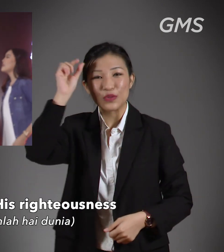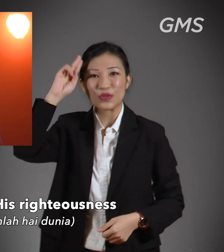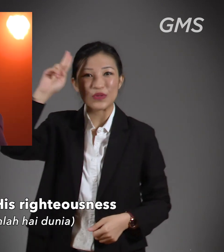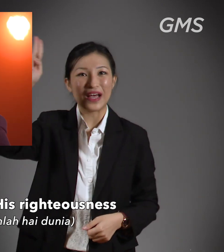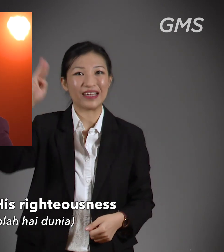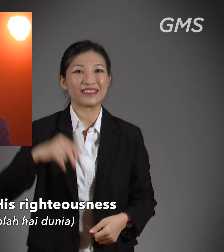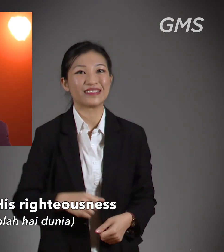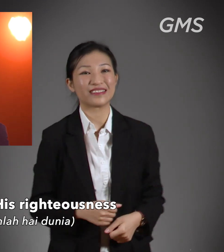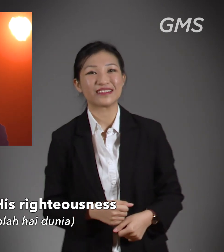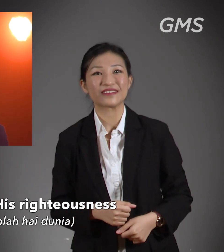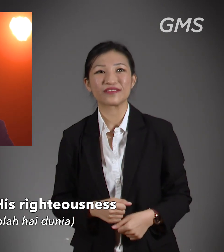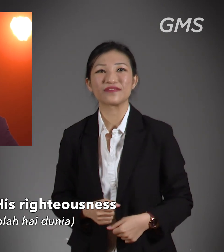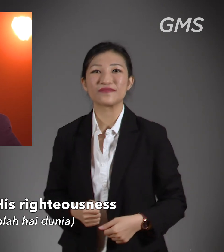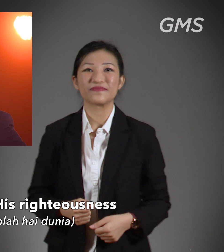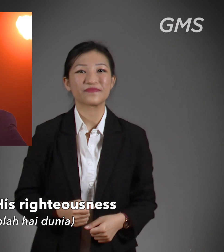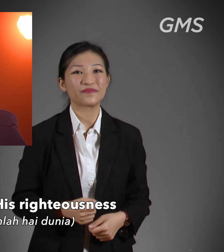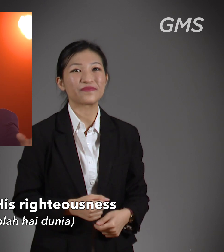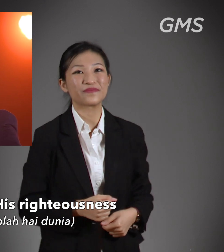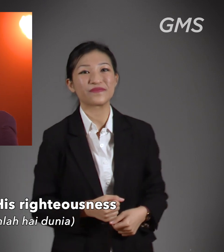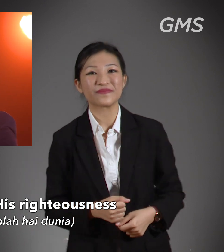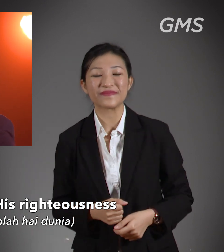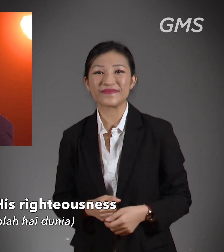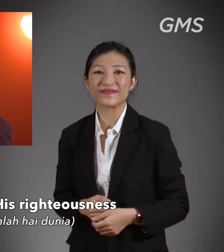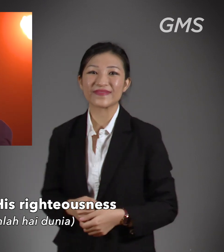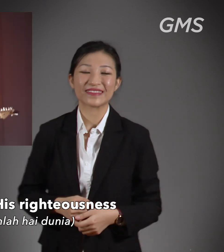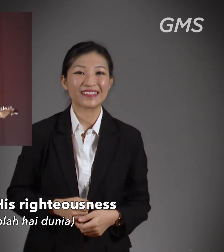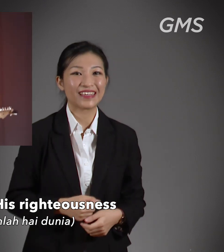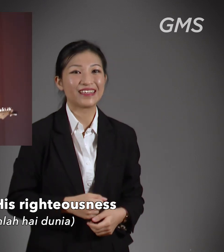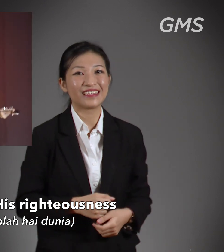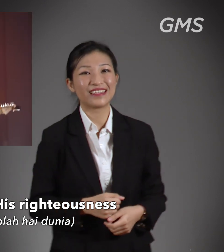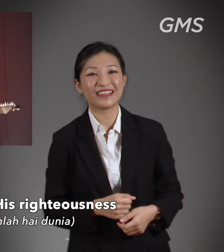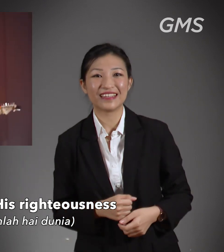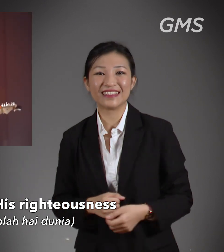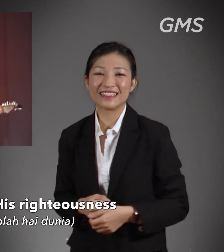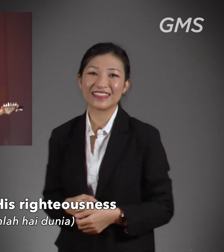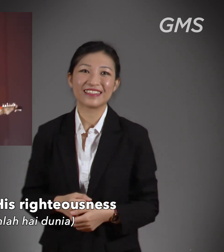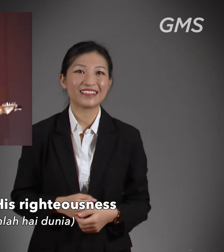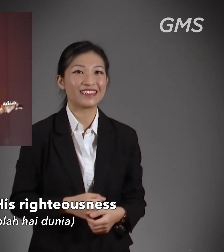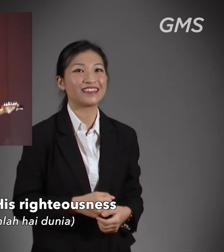prove the glories of His